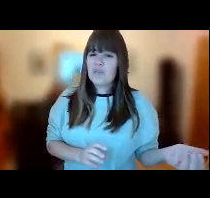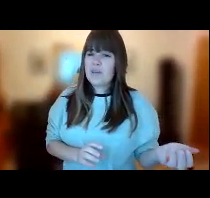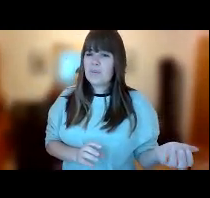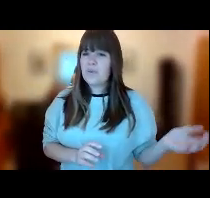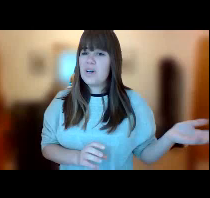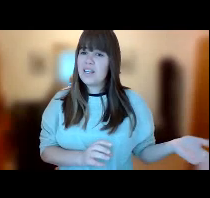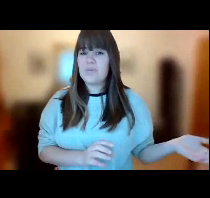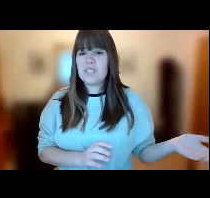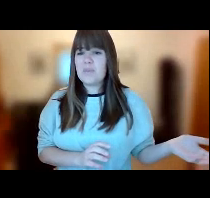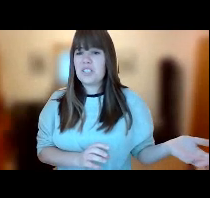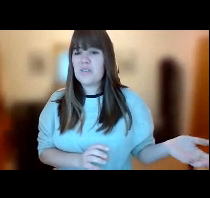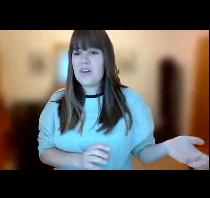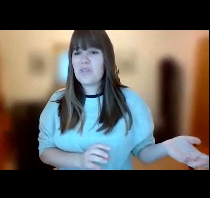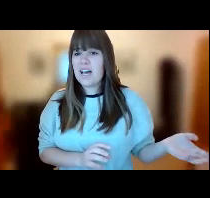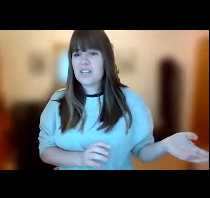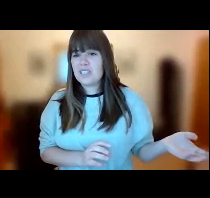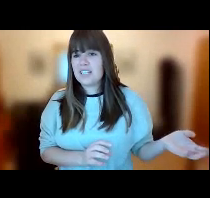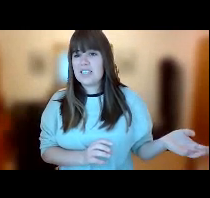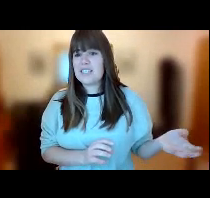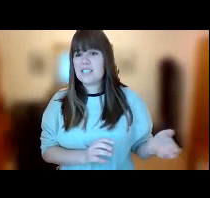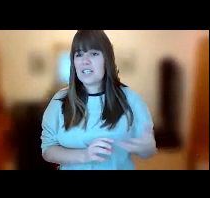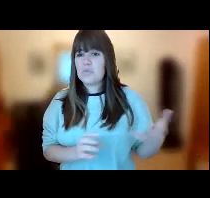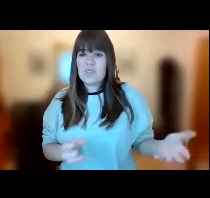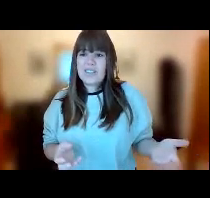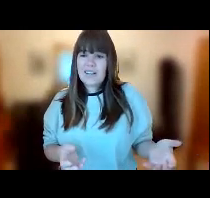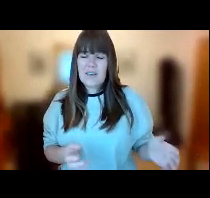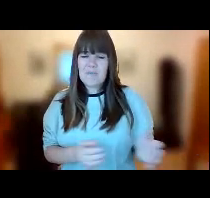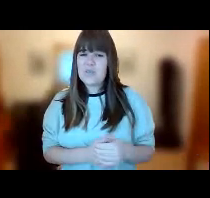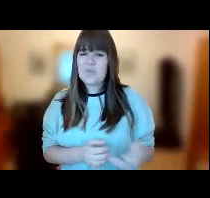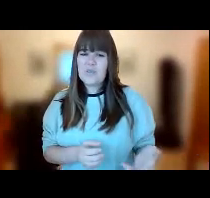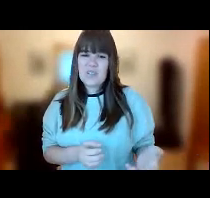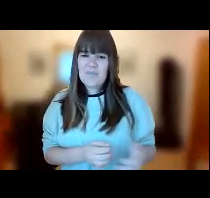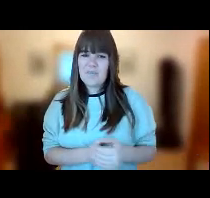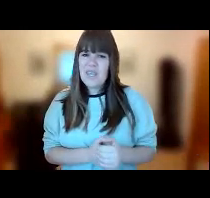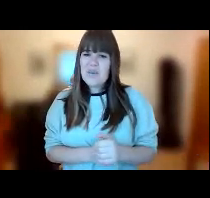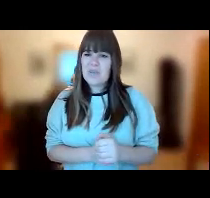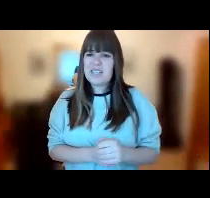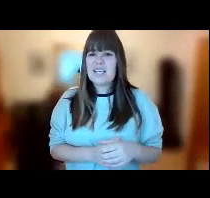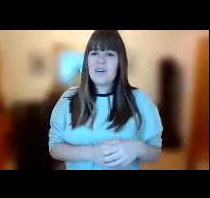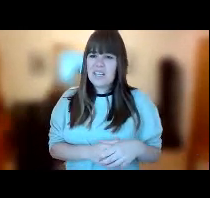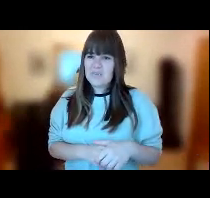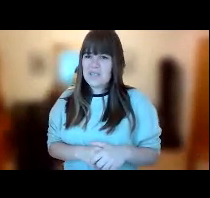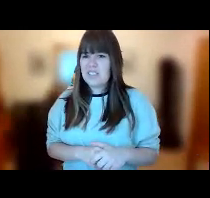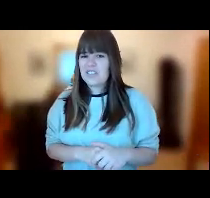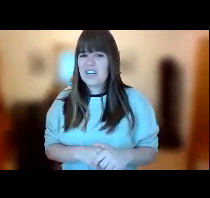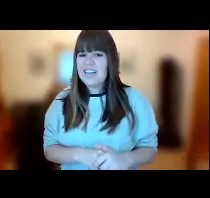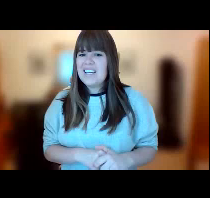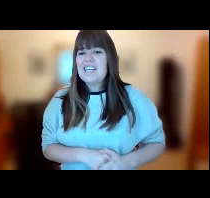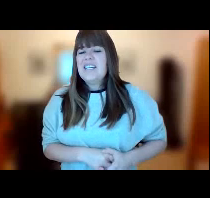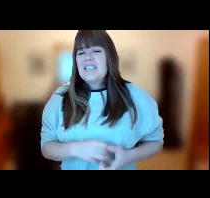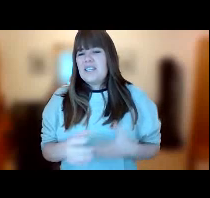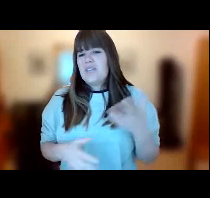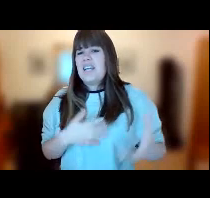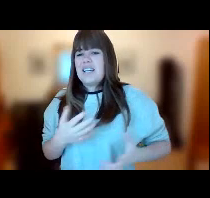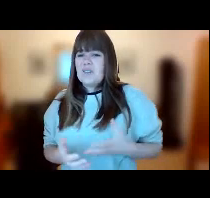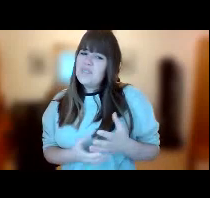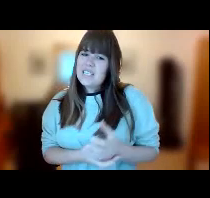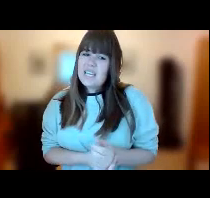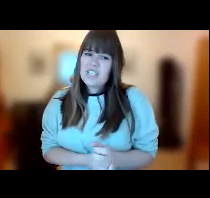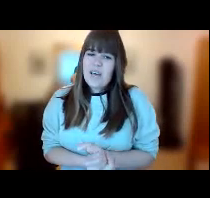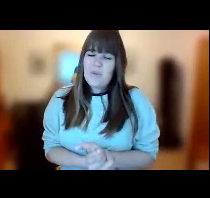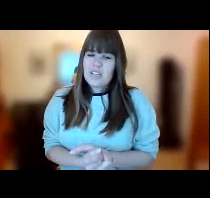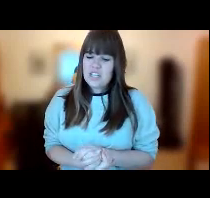that a lot of people who weren't living with dementia felt that actually this session wasn't suitable for them because they weren't living with dementia. So we then